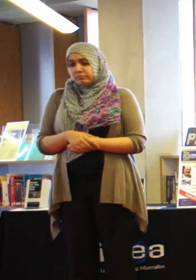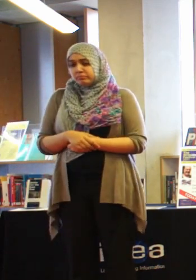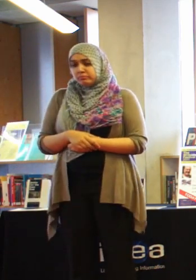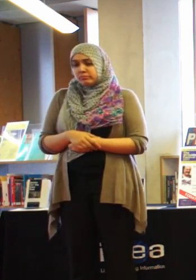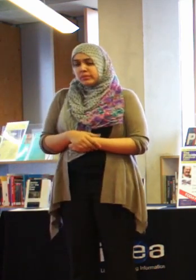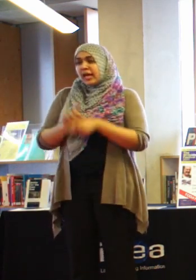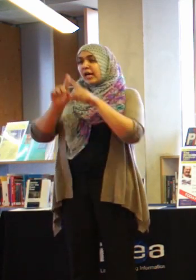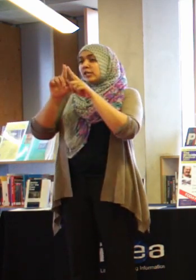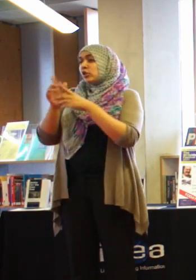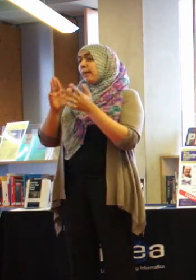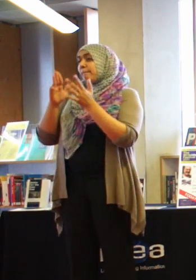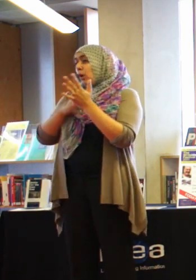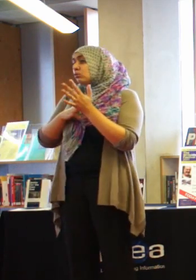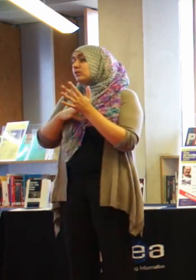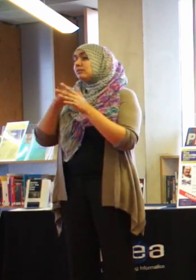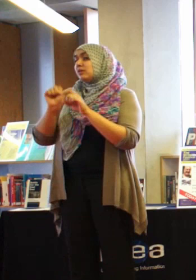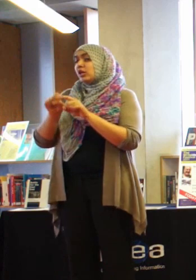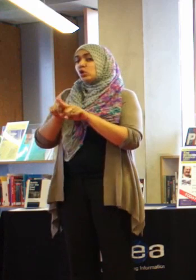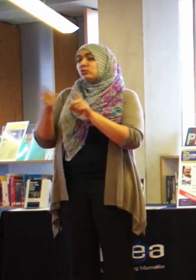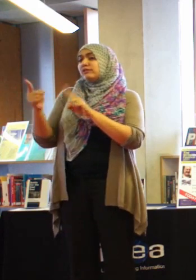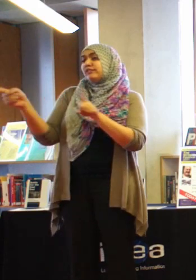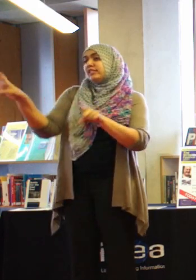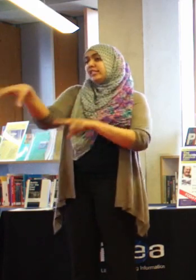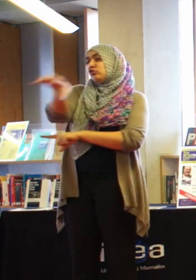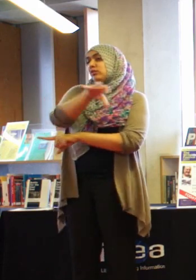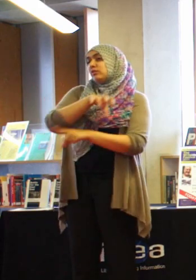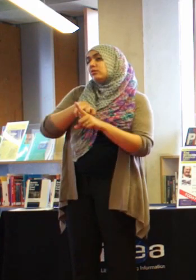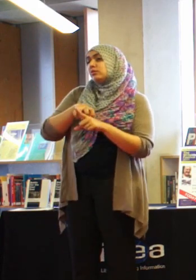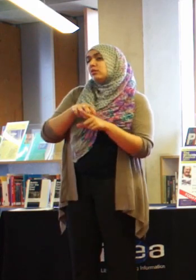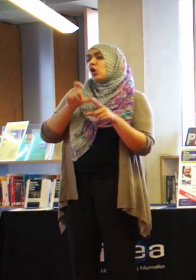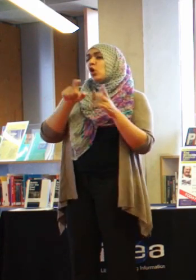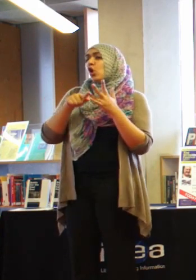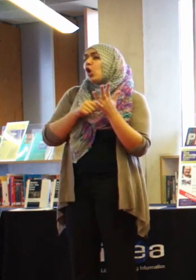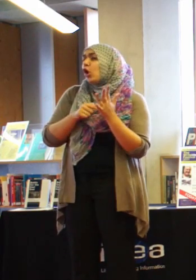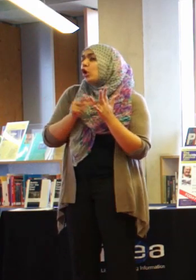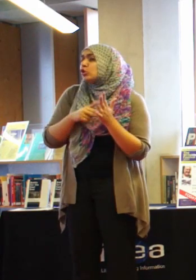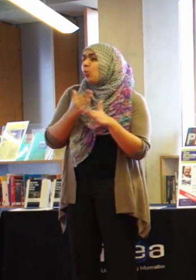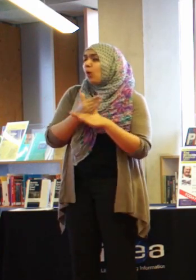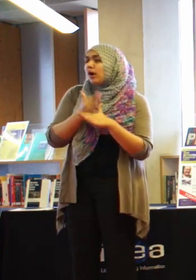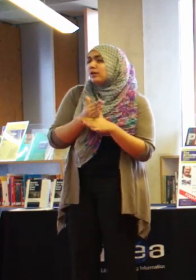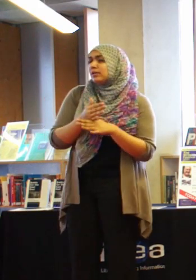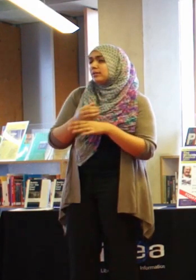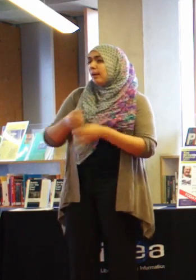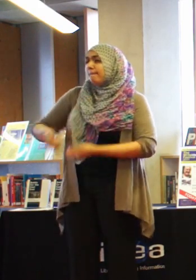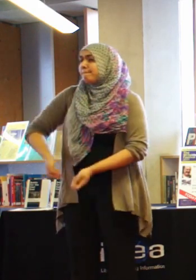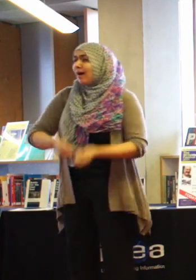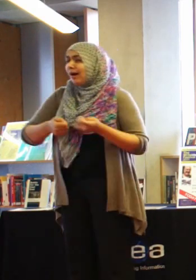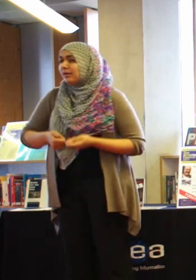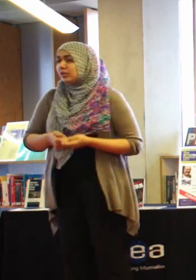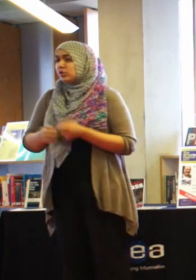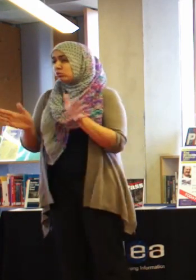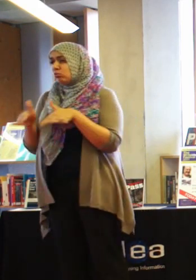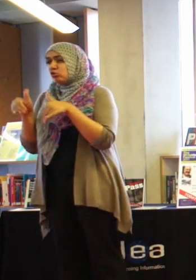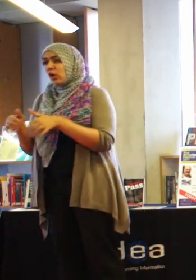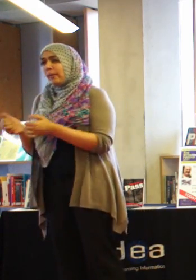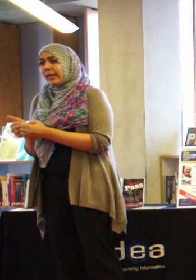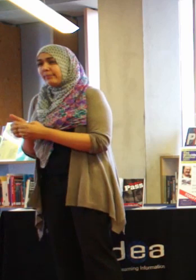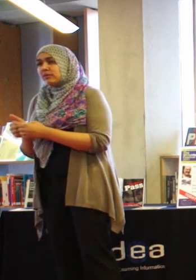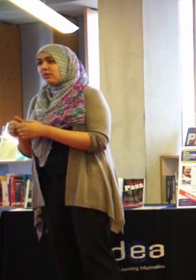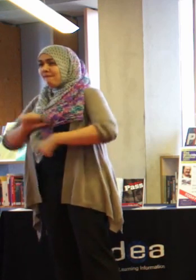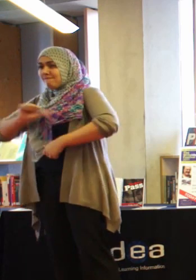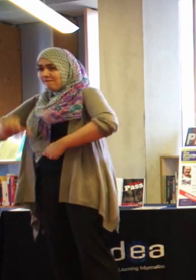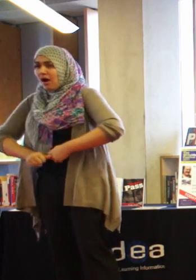people supporting him. Cotton workers, miners, small shopkeepers, farmers, the unemployed,